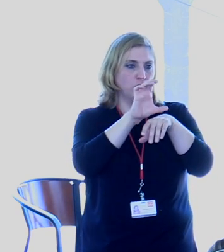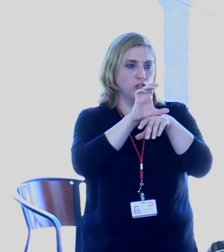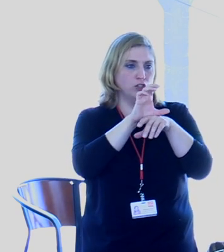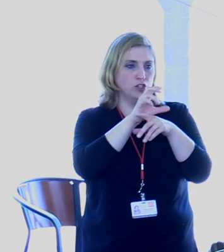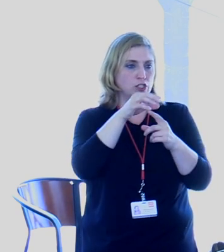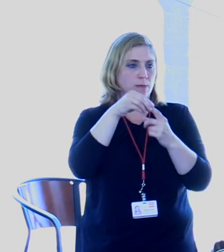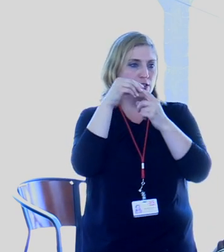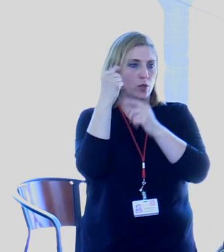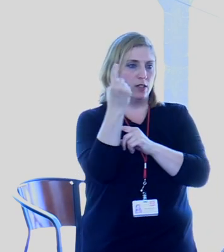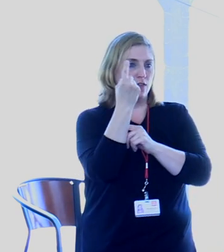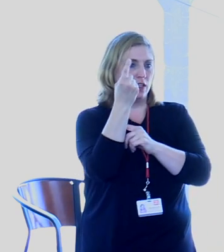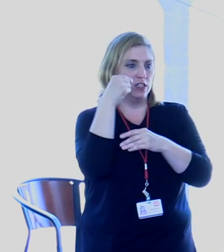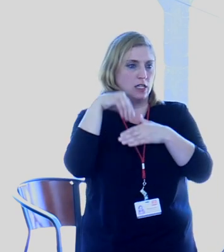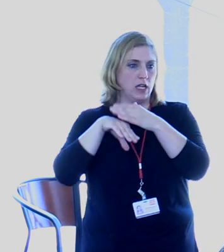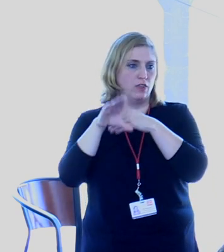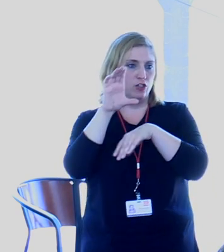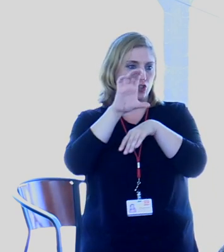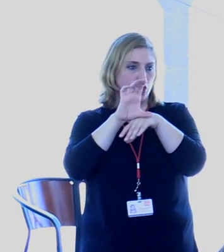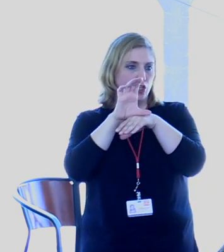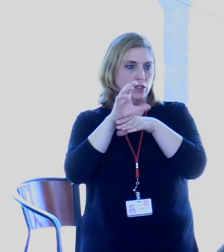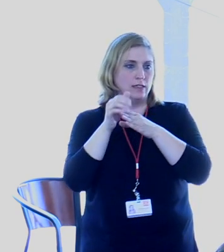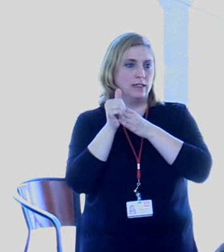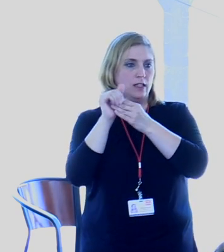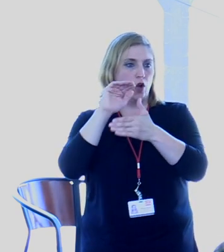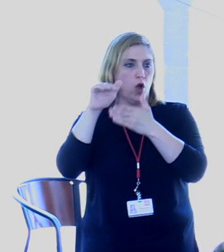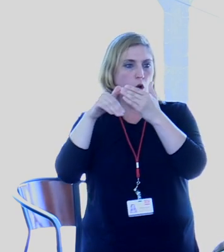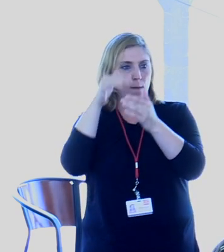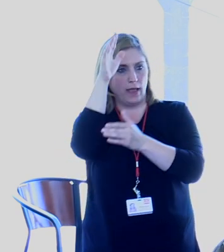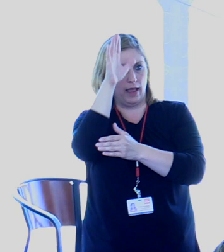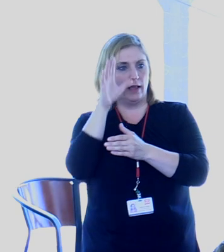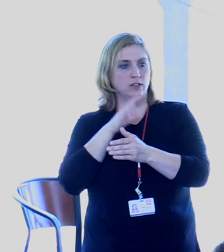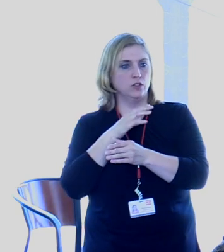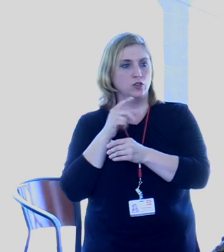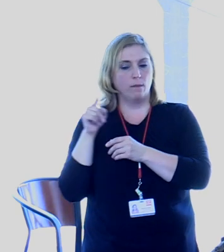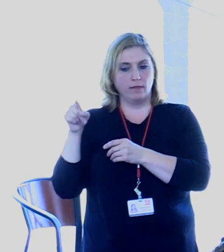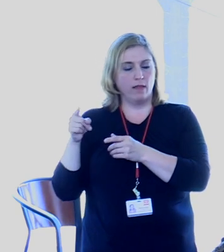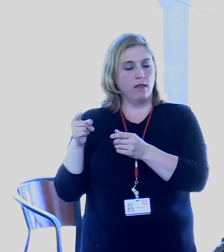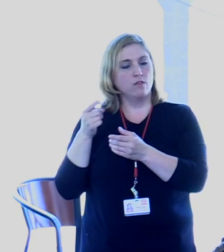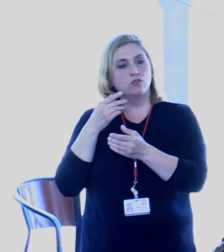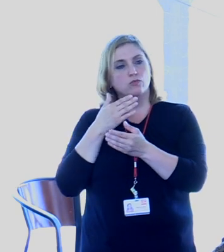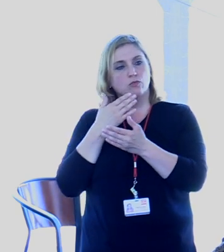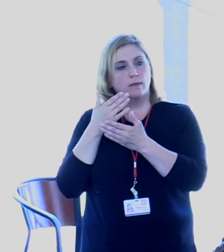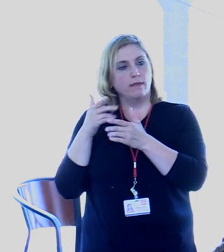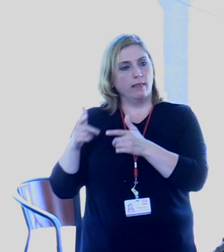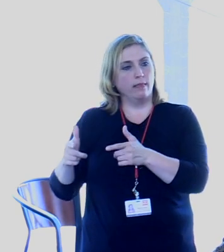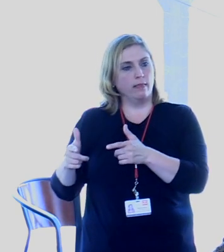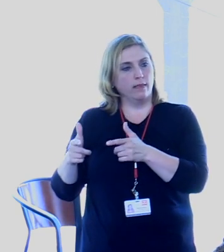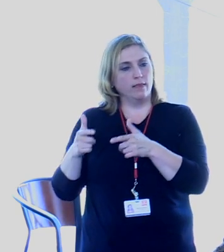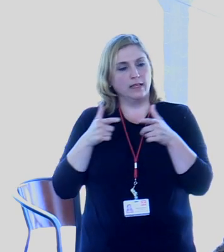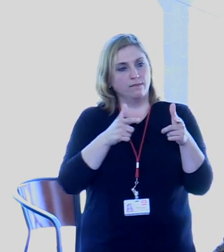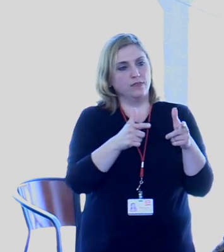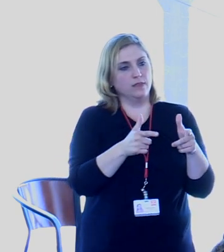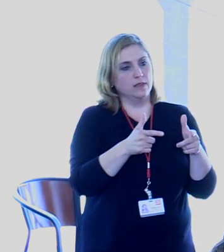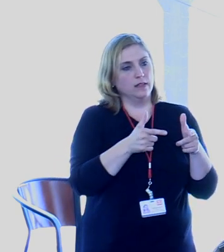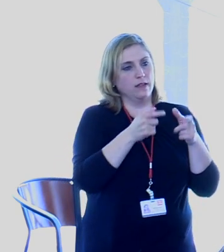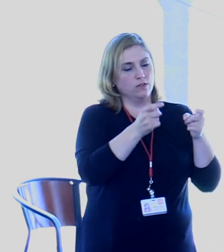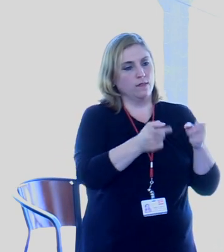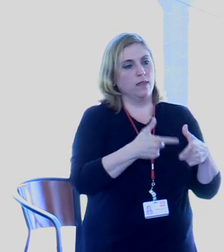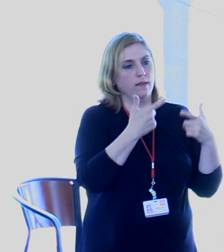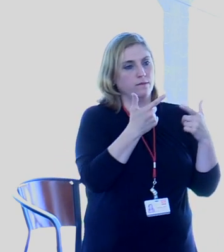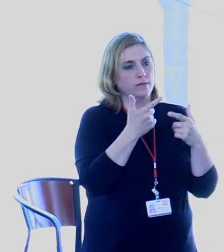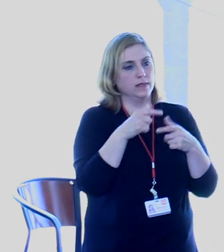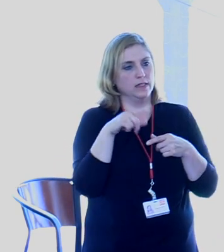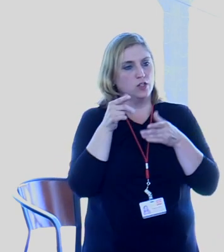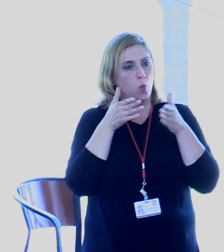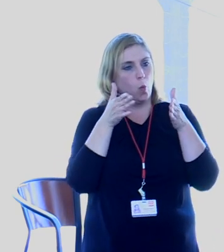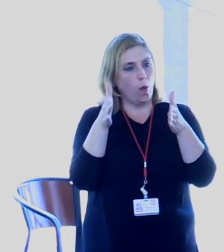individuals in his church, to lead all men to salvation. So this is the gift of wisdom. This is the wisdom literature.